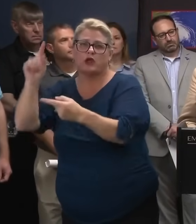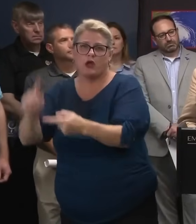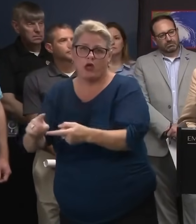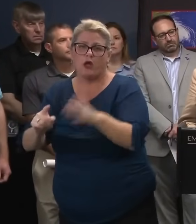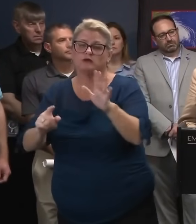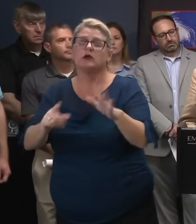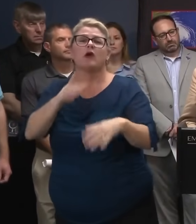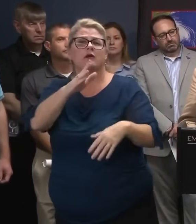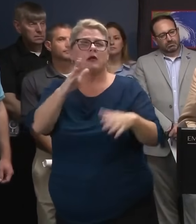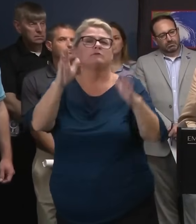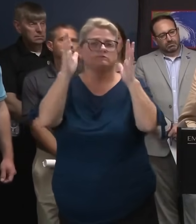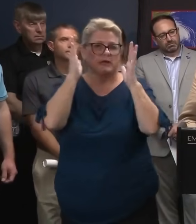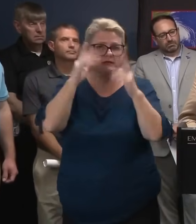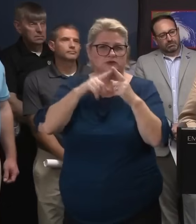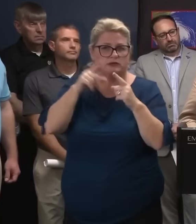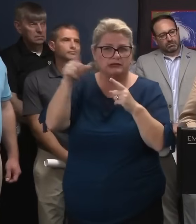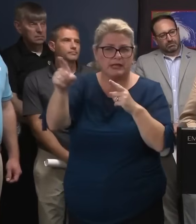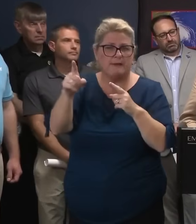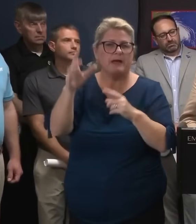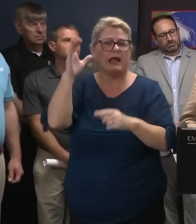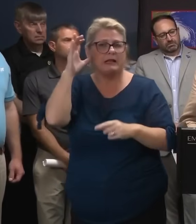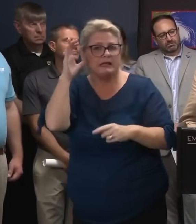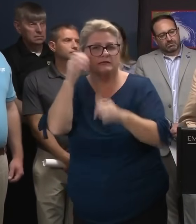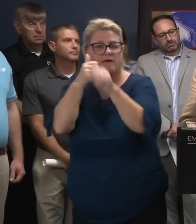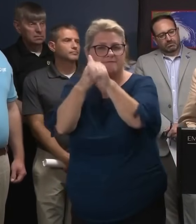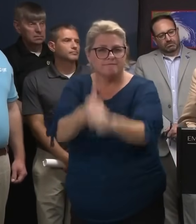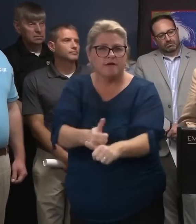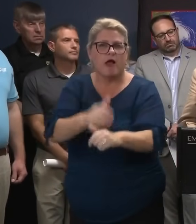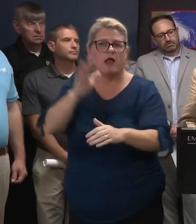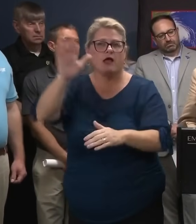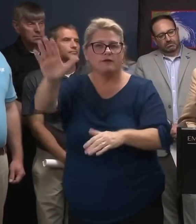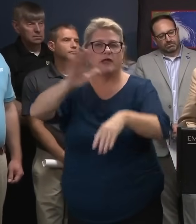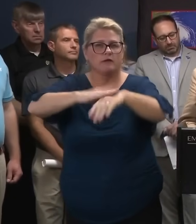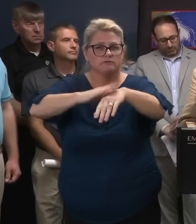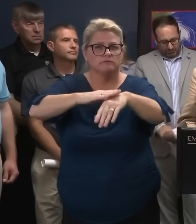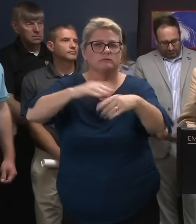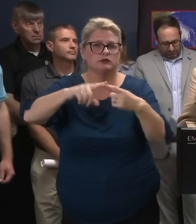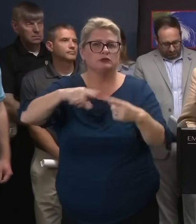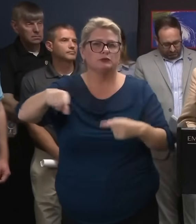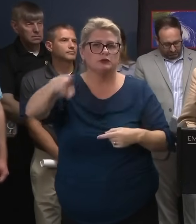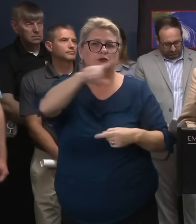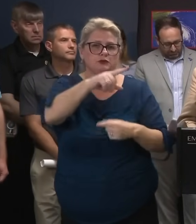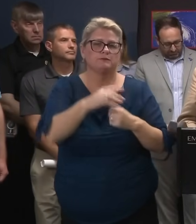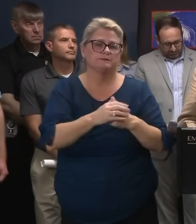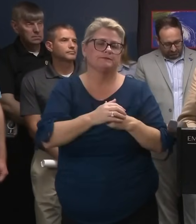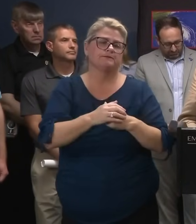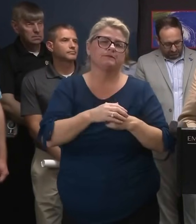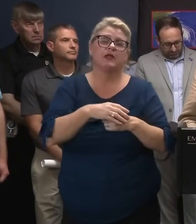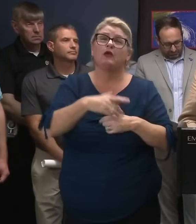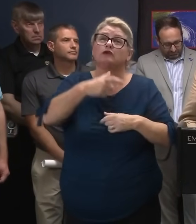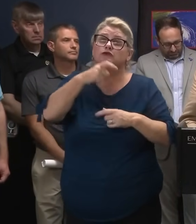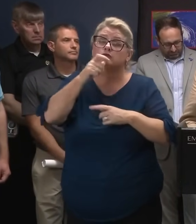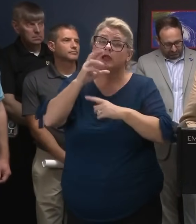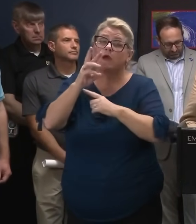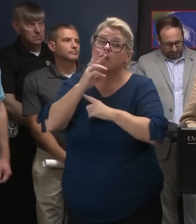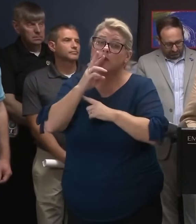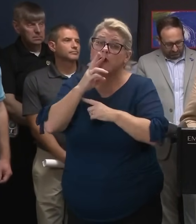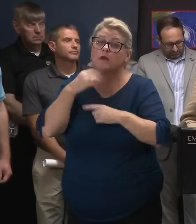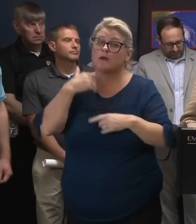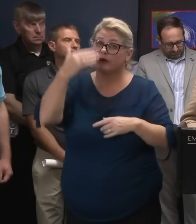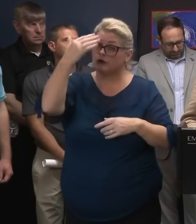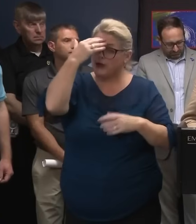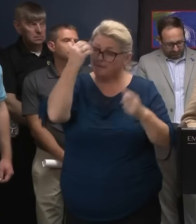follow information directly from your local drinking water provider for the latest updates. And just as with drinking water, we're aware of a lot